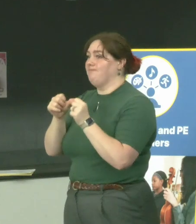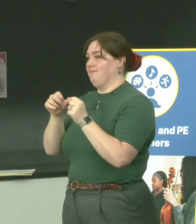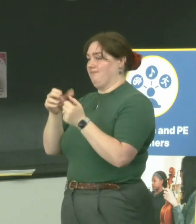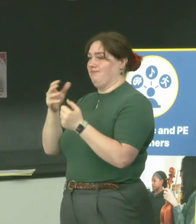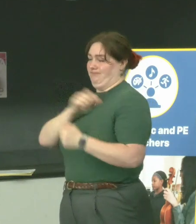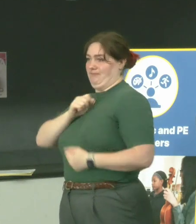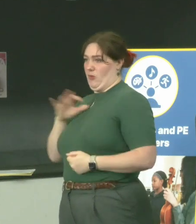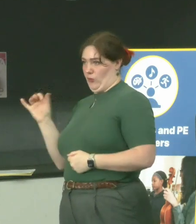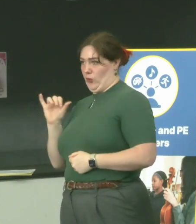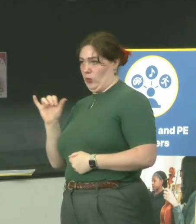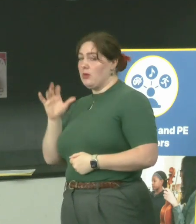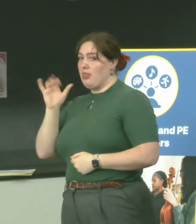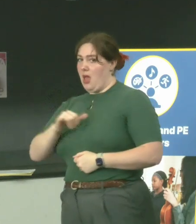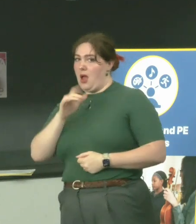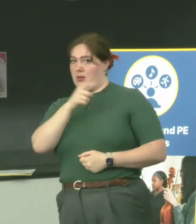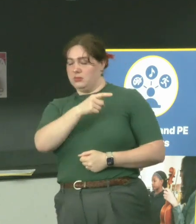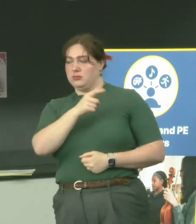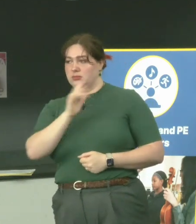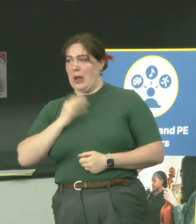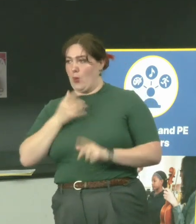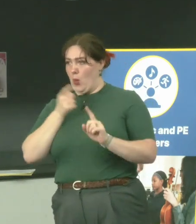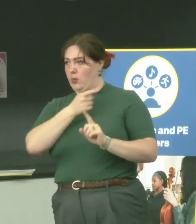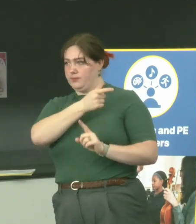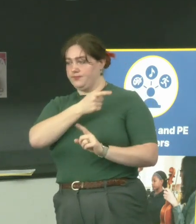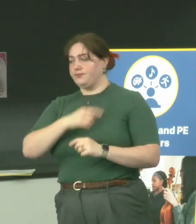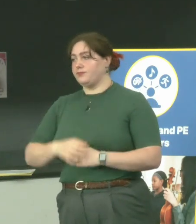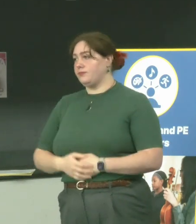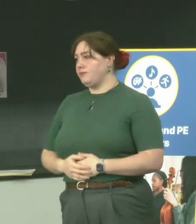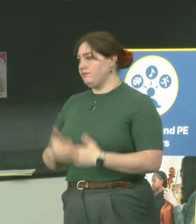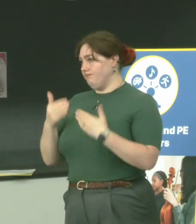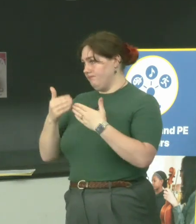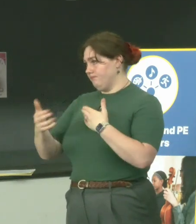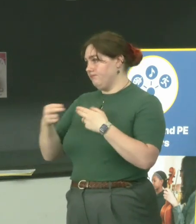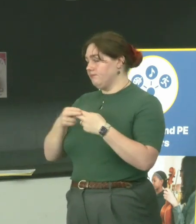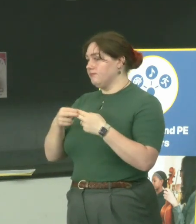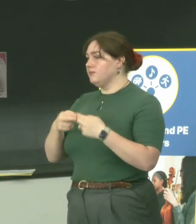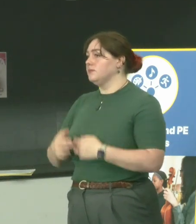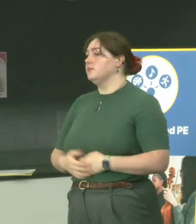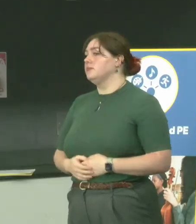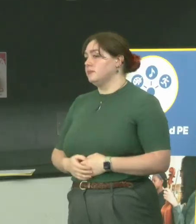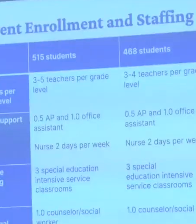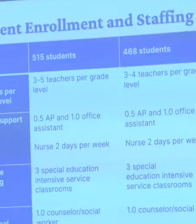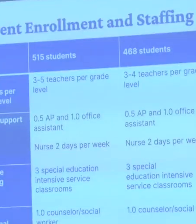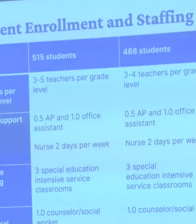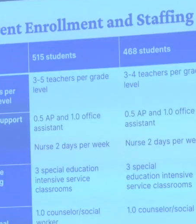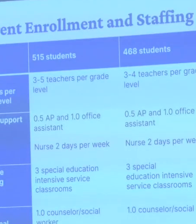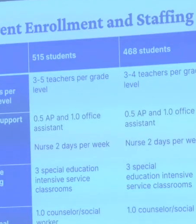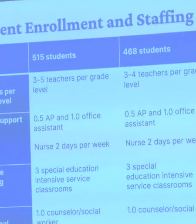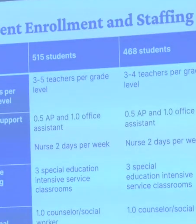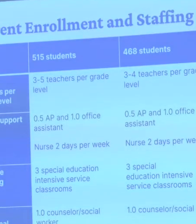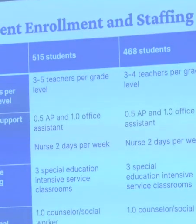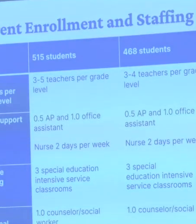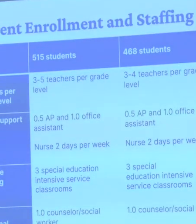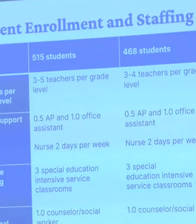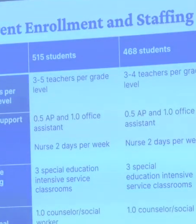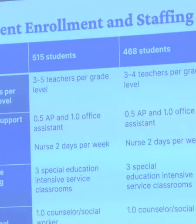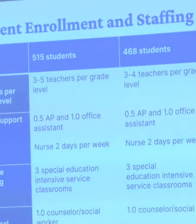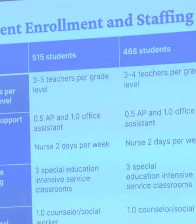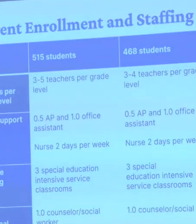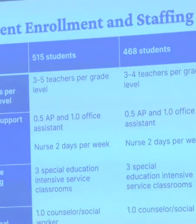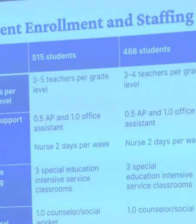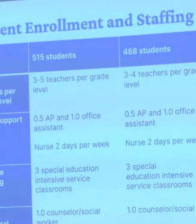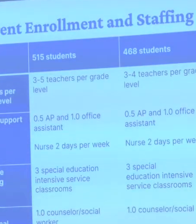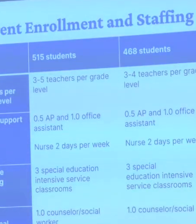what a well-resourced school looks like. Next slide, please. So as we look at this slide, really is indicative